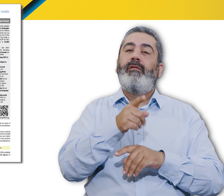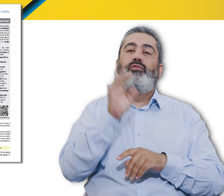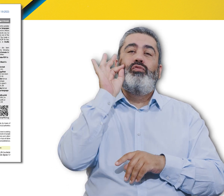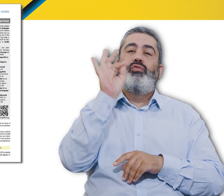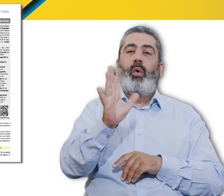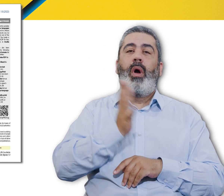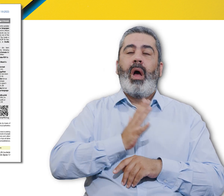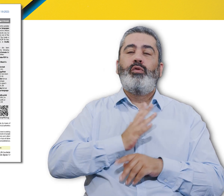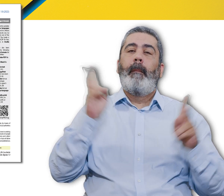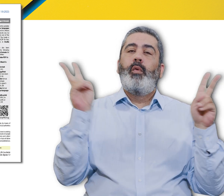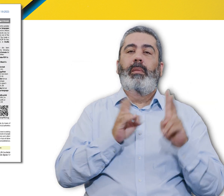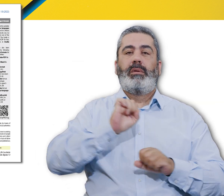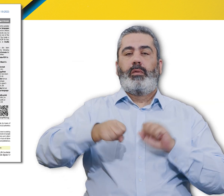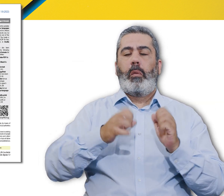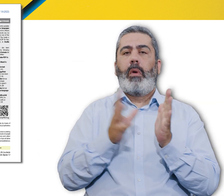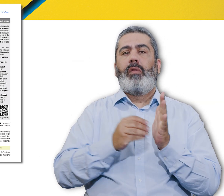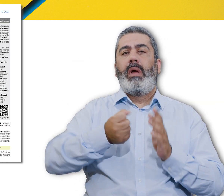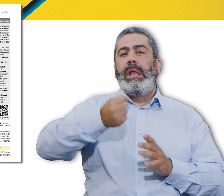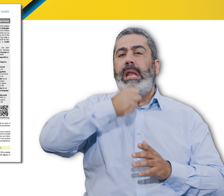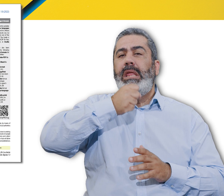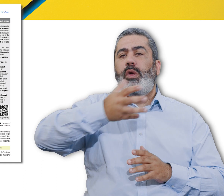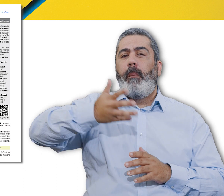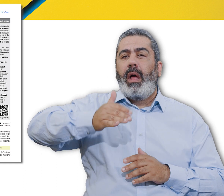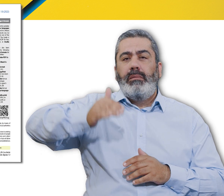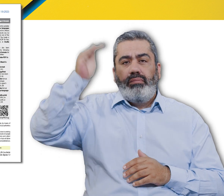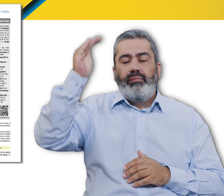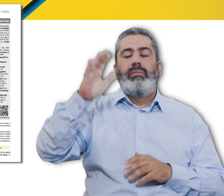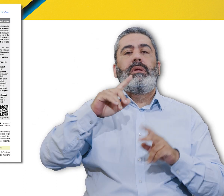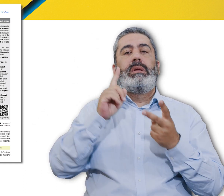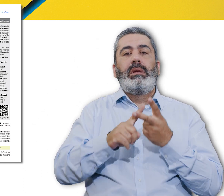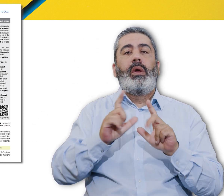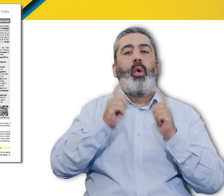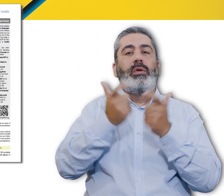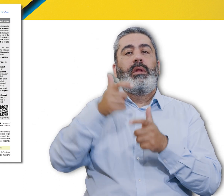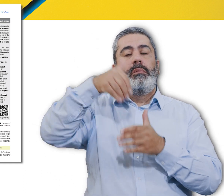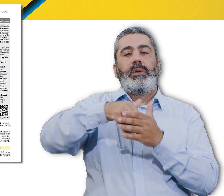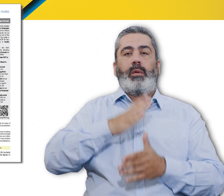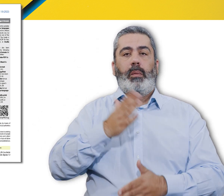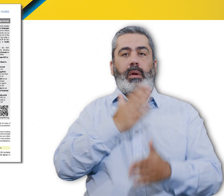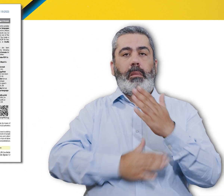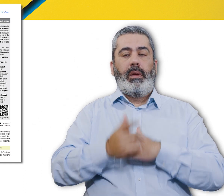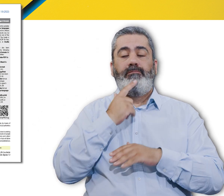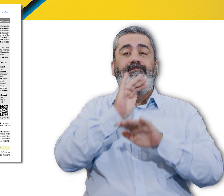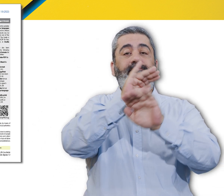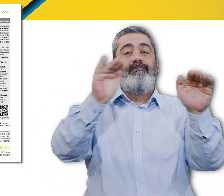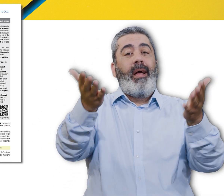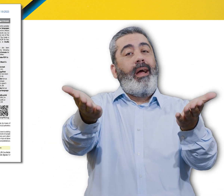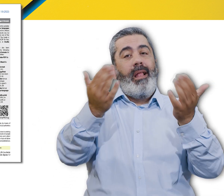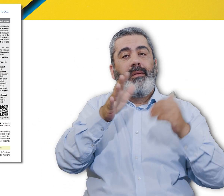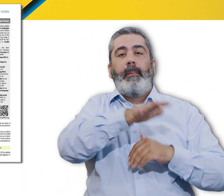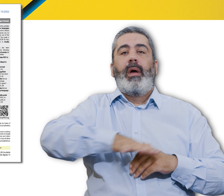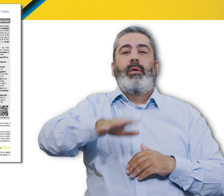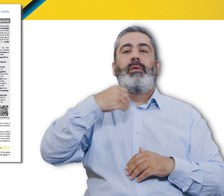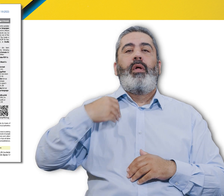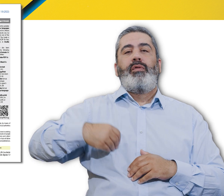with reduced mobility, such as senior people, people with disabilities and their families, and invites you to visit the areas of Burate in